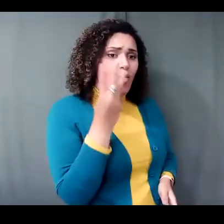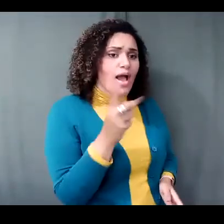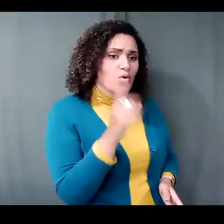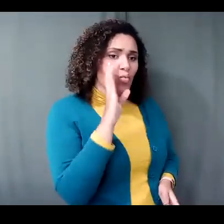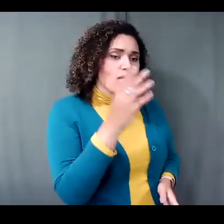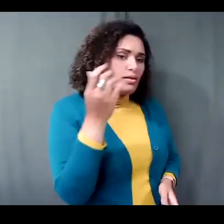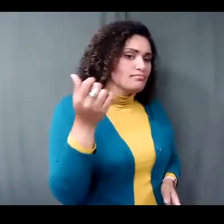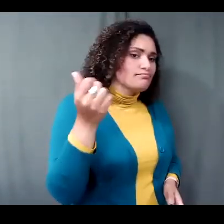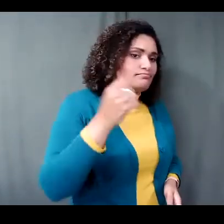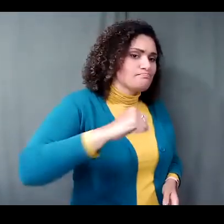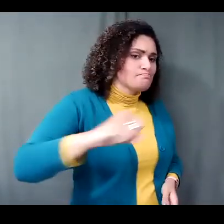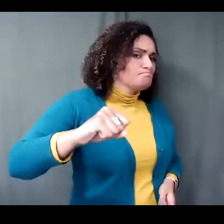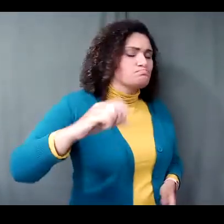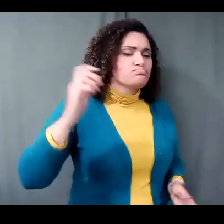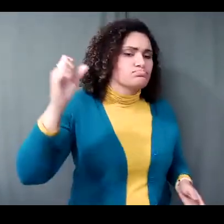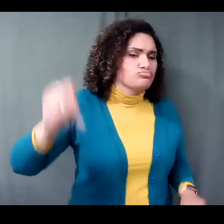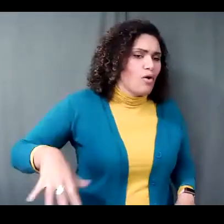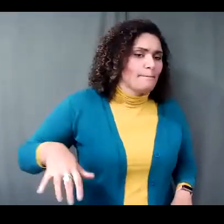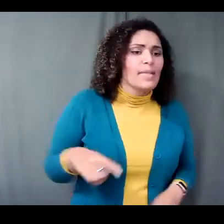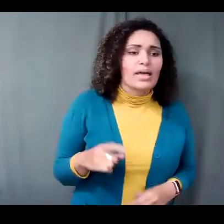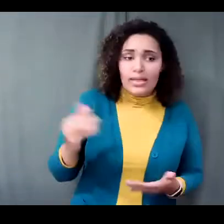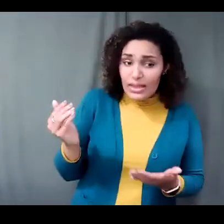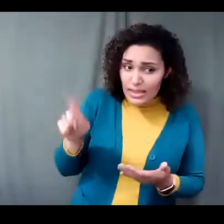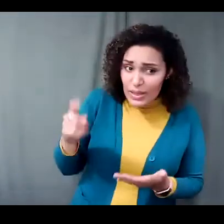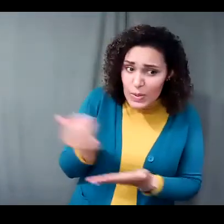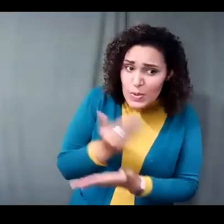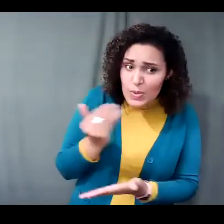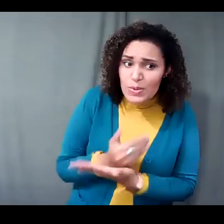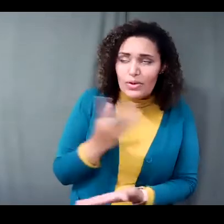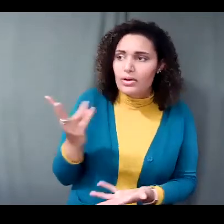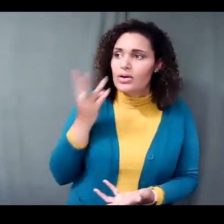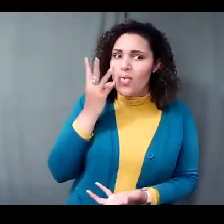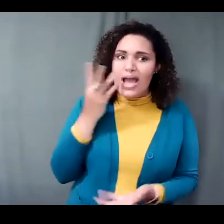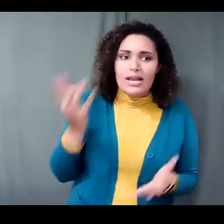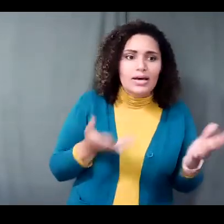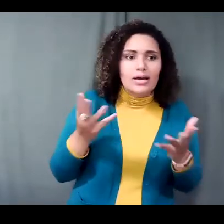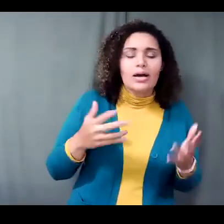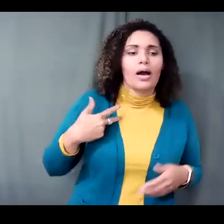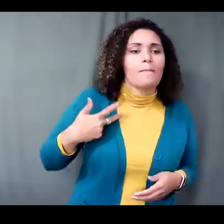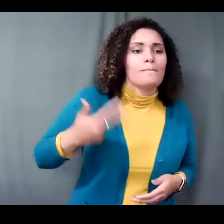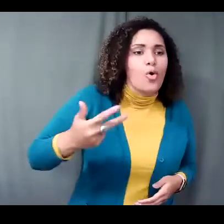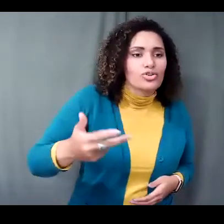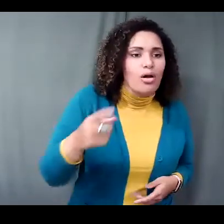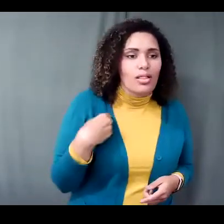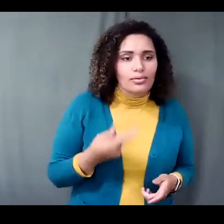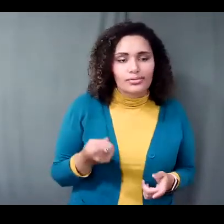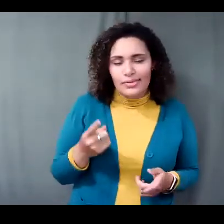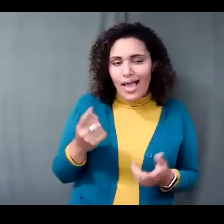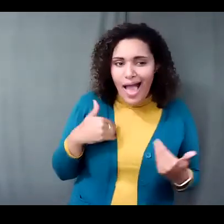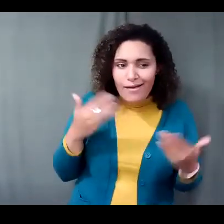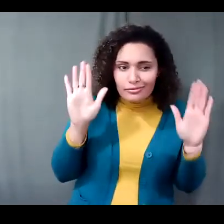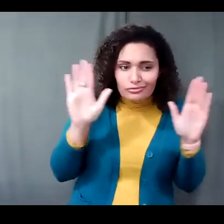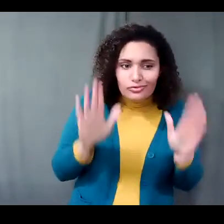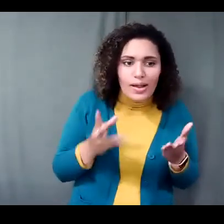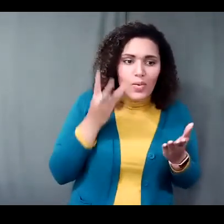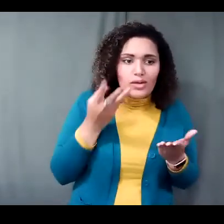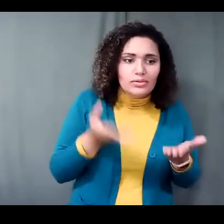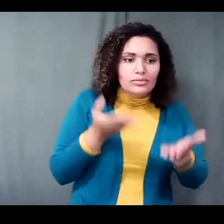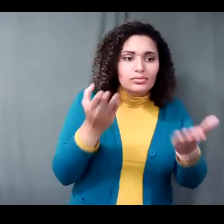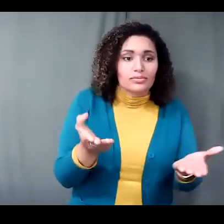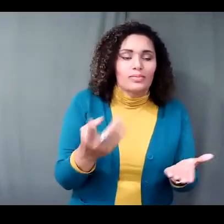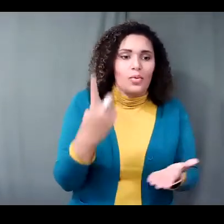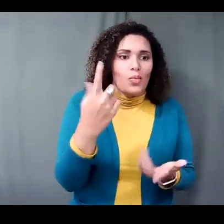they needed a new source of wine. So they looked to Portugal. And Portugal had lots of great wines to offer, but one of the